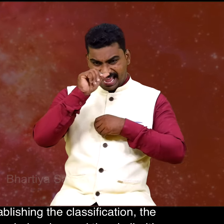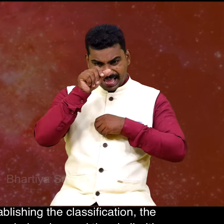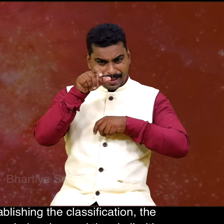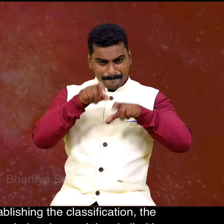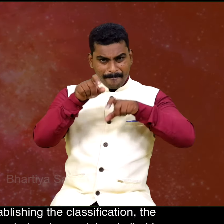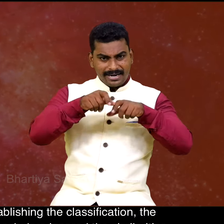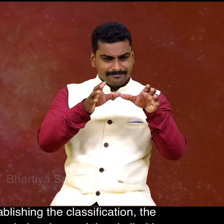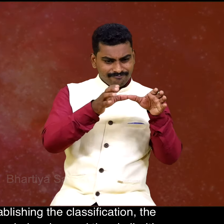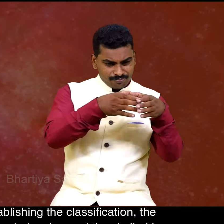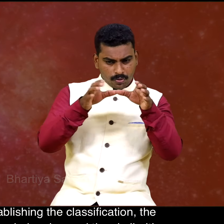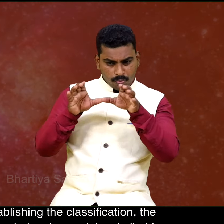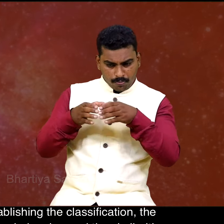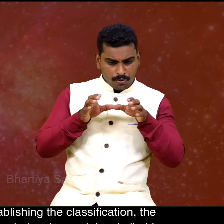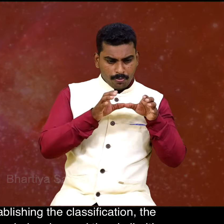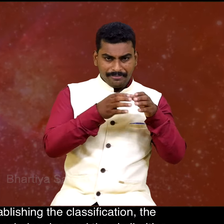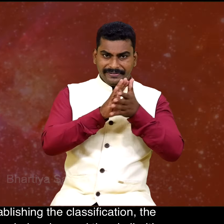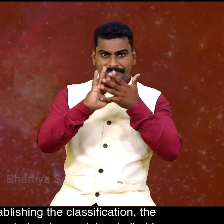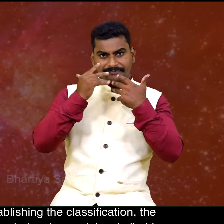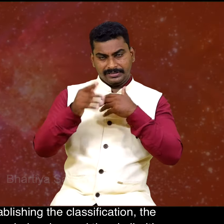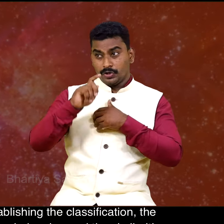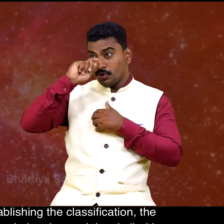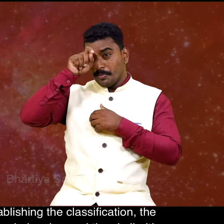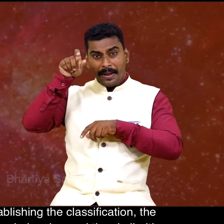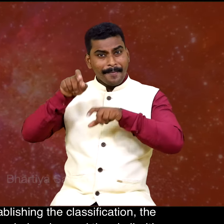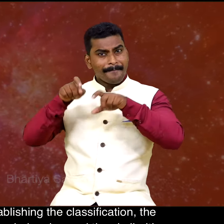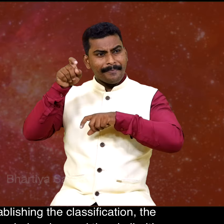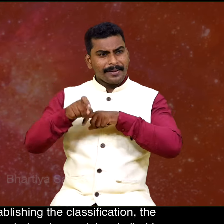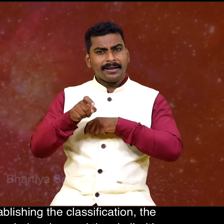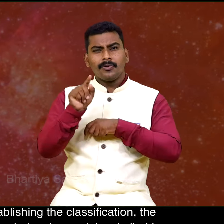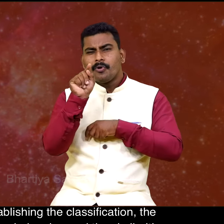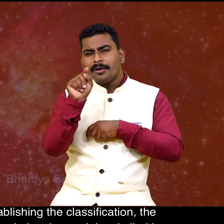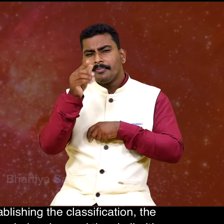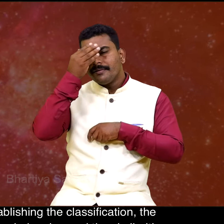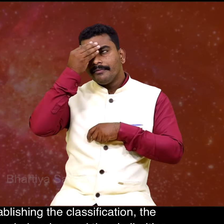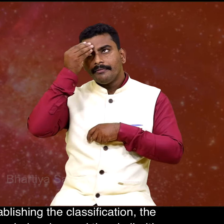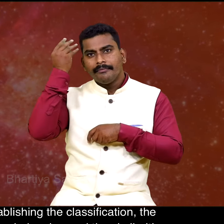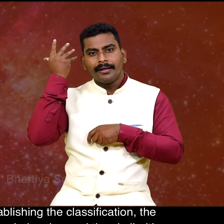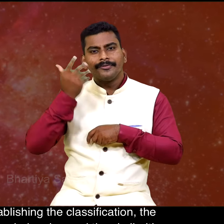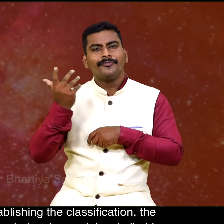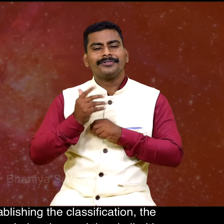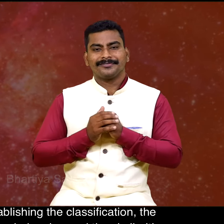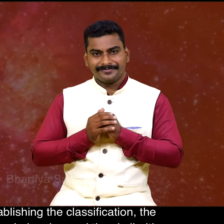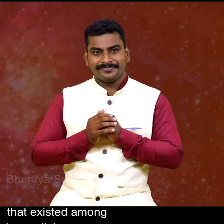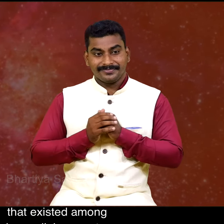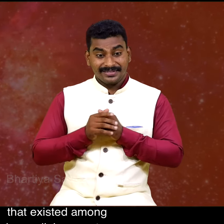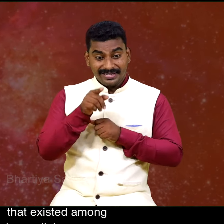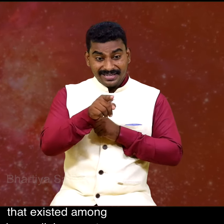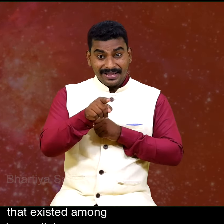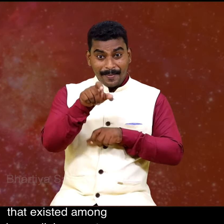the classification, the European scholars ignored the similarities that